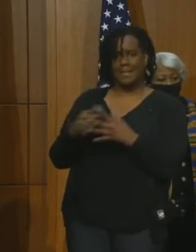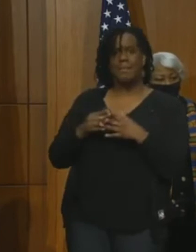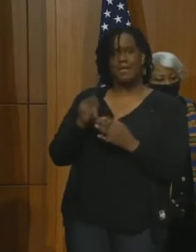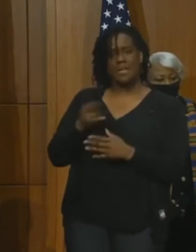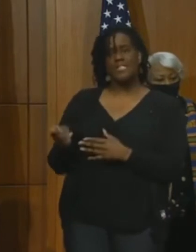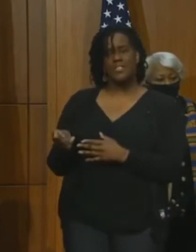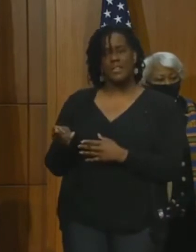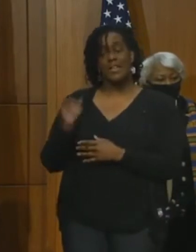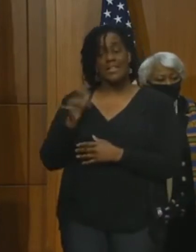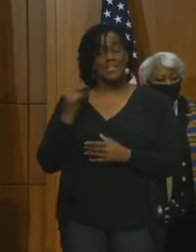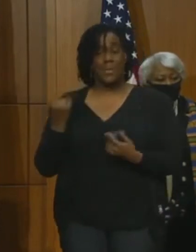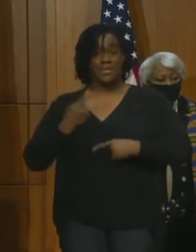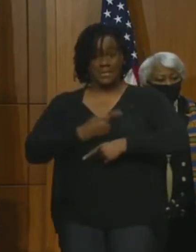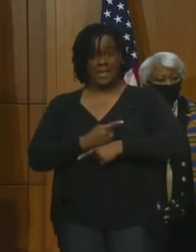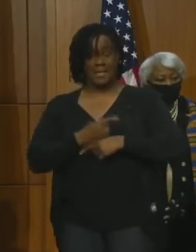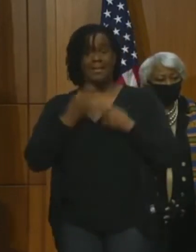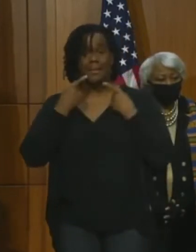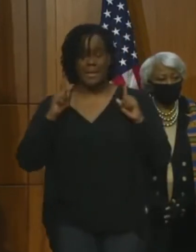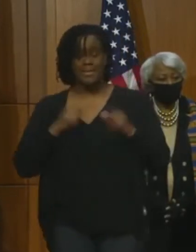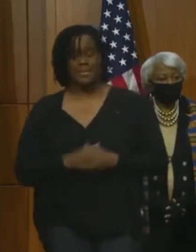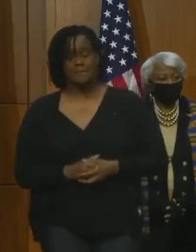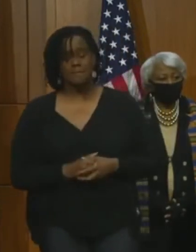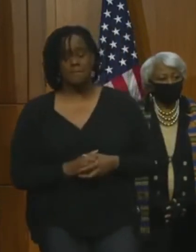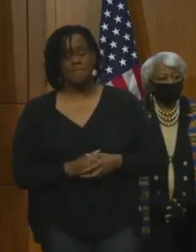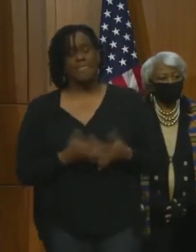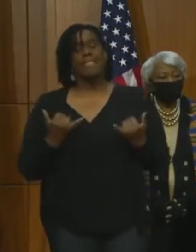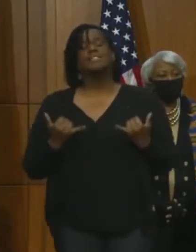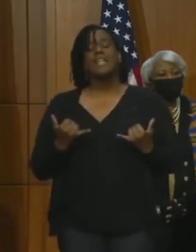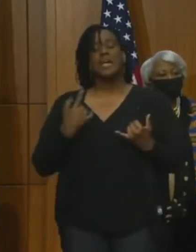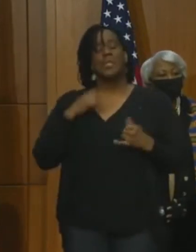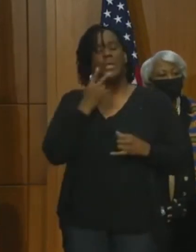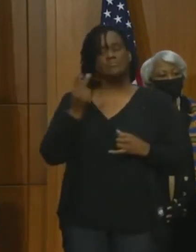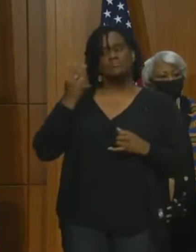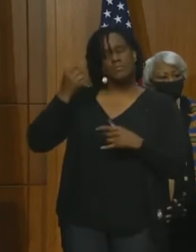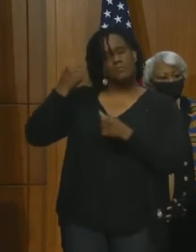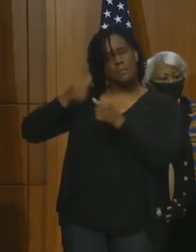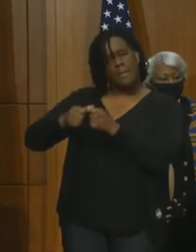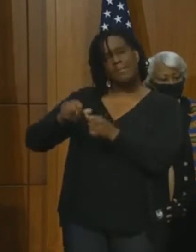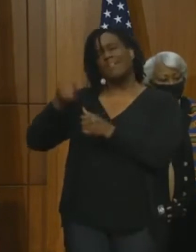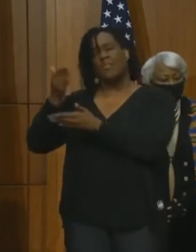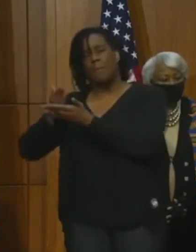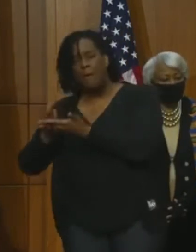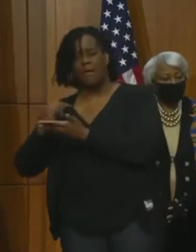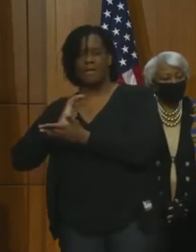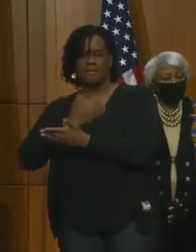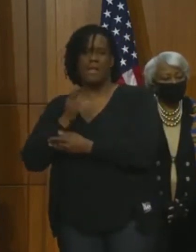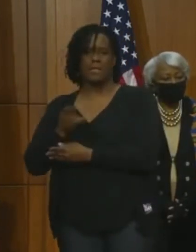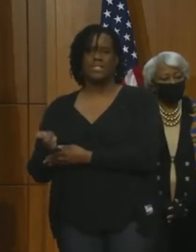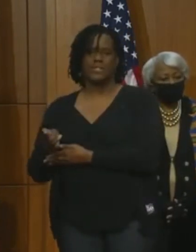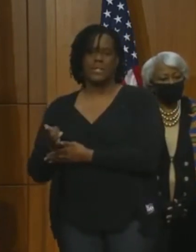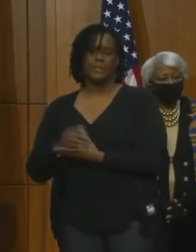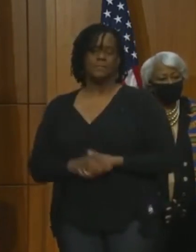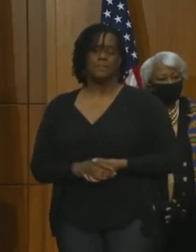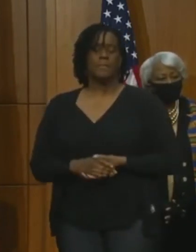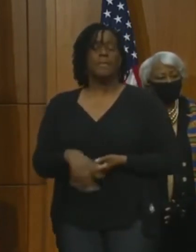why today I'm announcing that it's time we commemorate another part of that history.